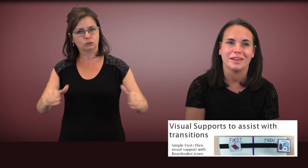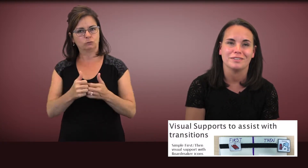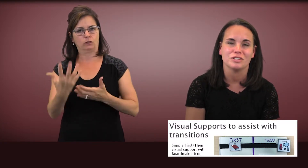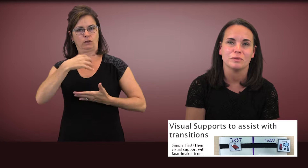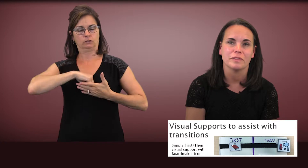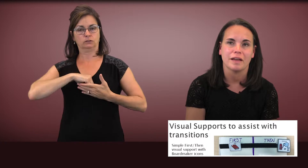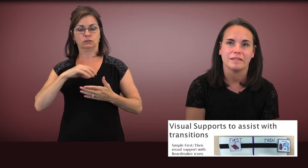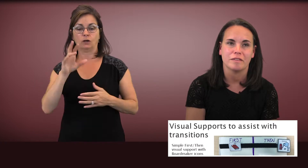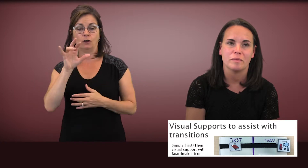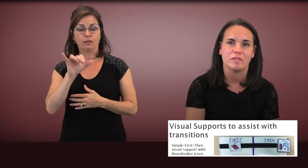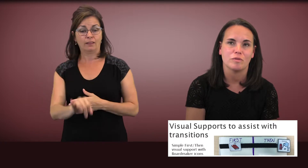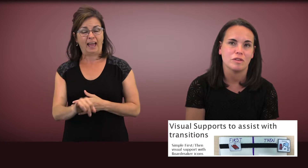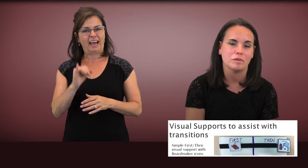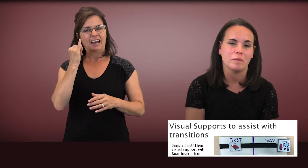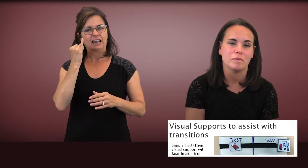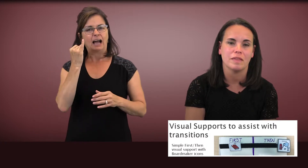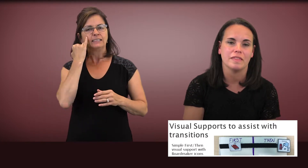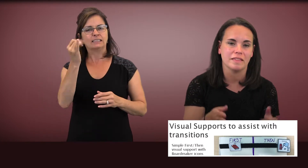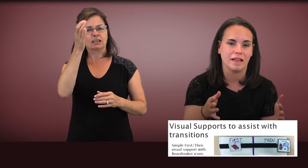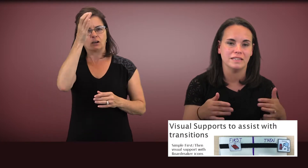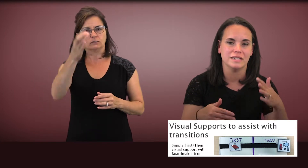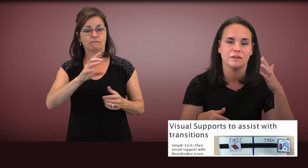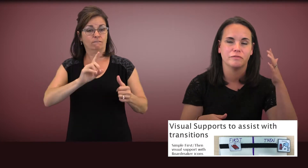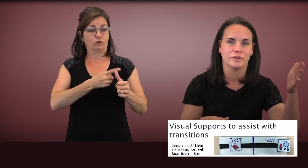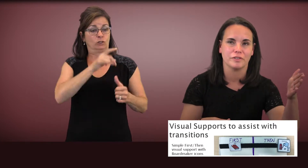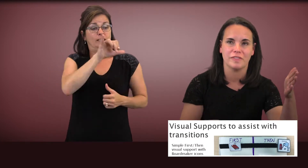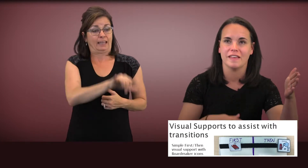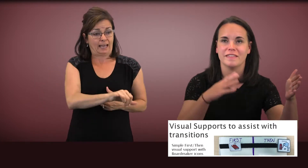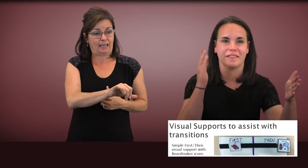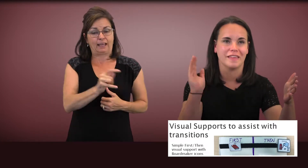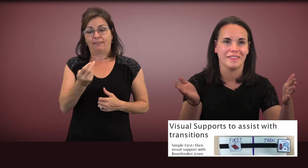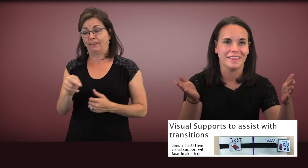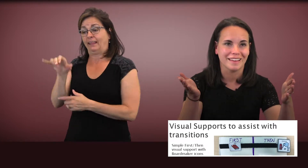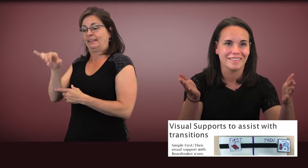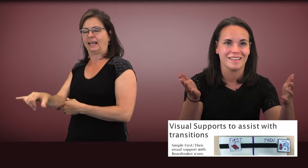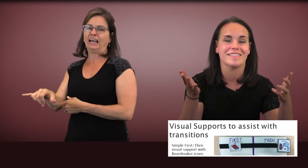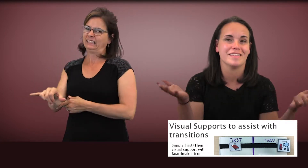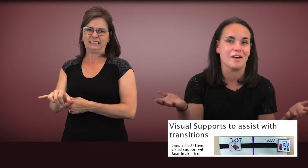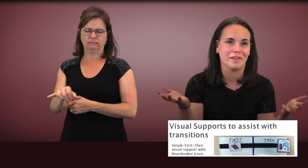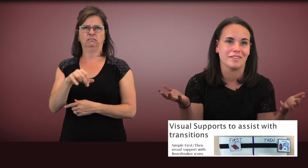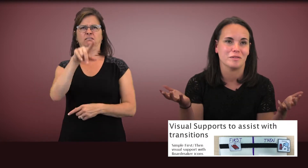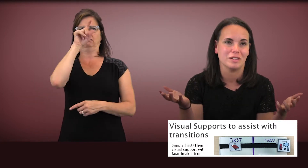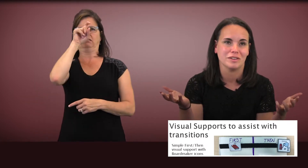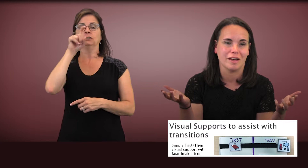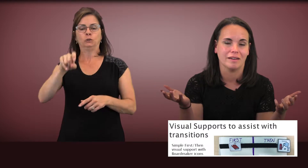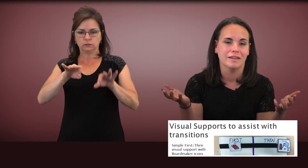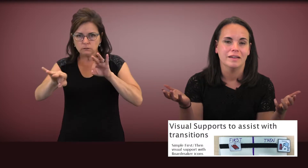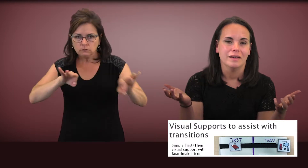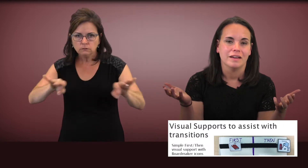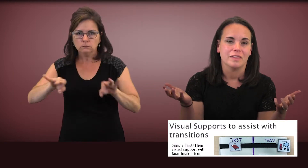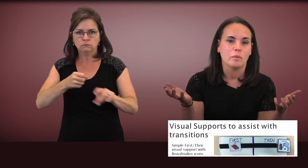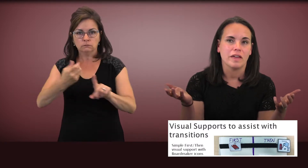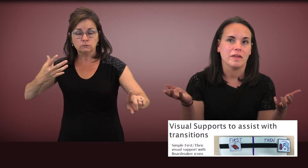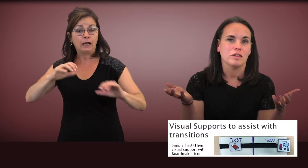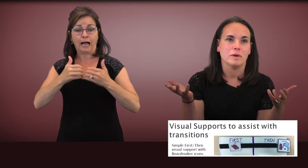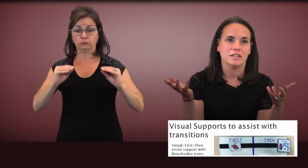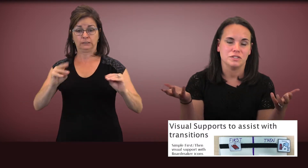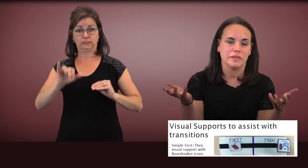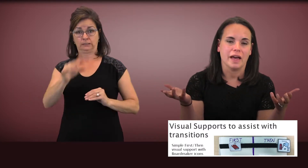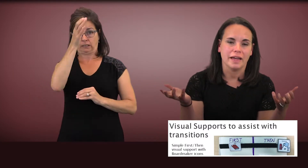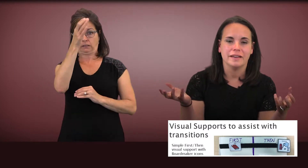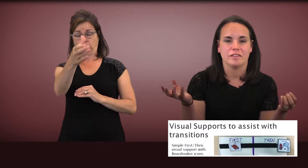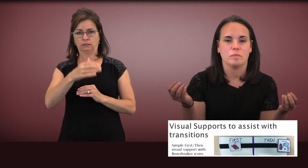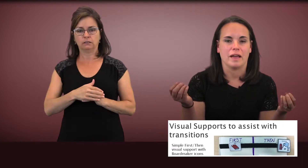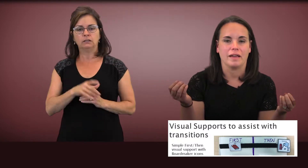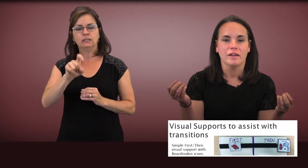abstract for a lot of children with autism, and so sometimes this idea of first this and then this itself has to be taught. And the way that you might